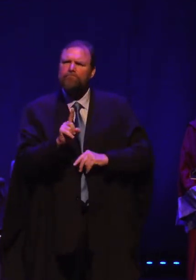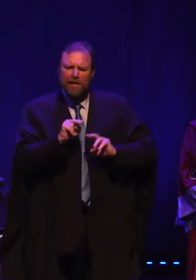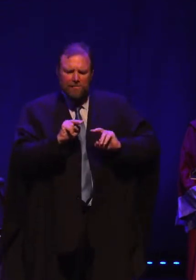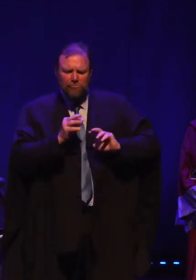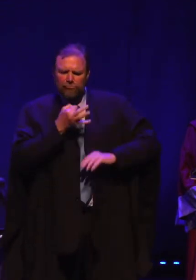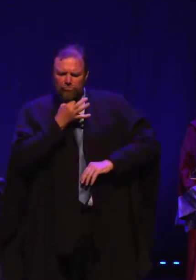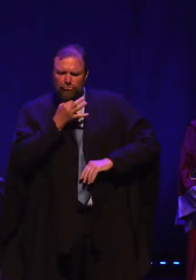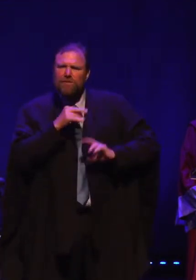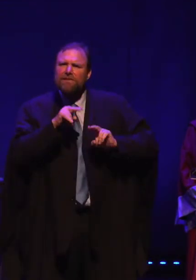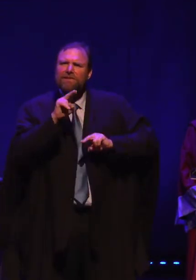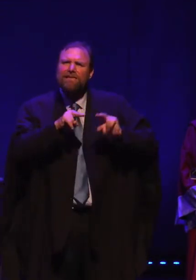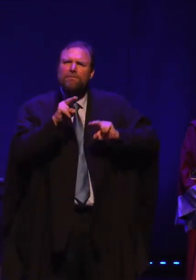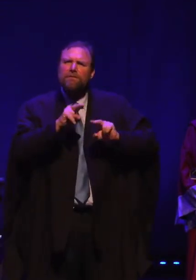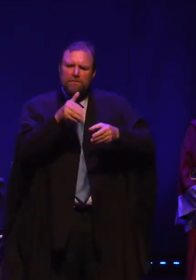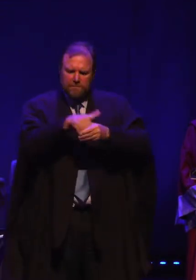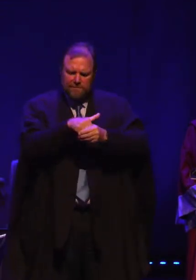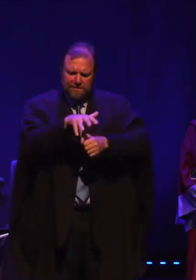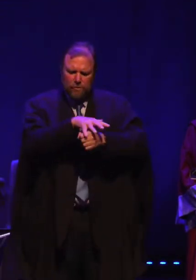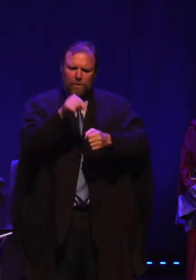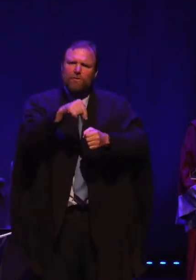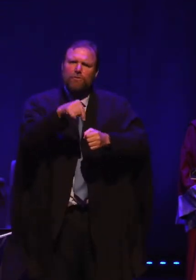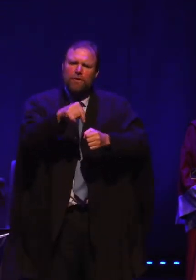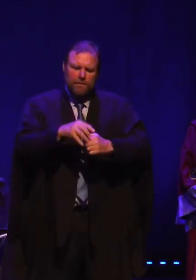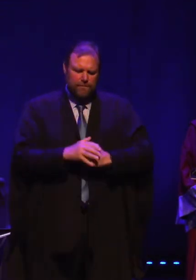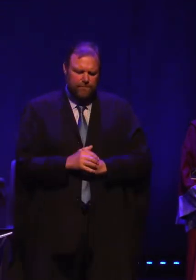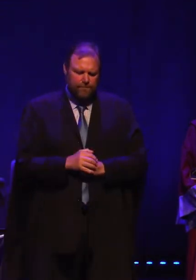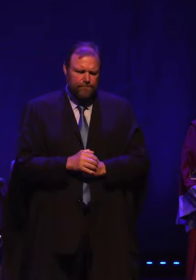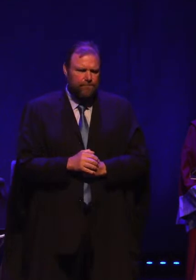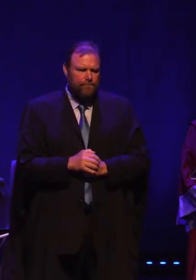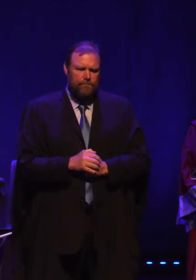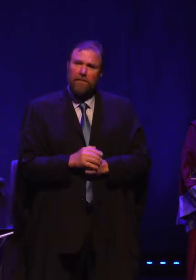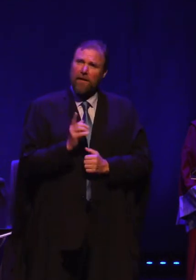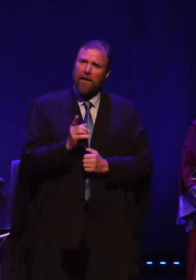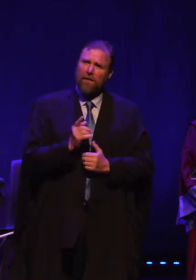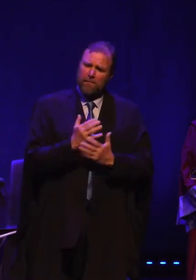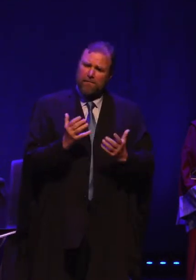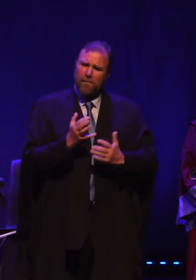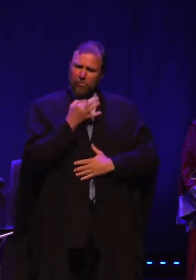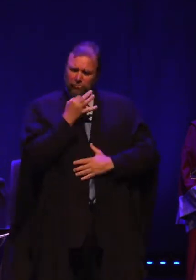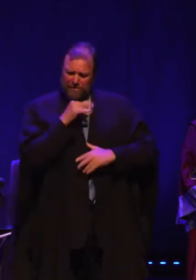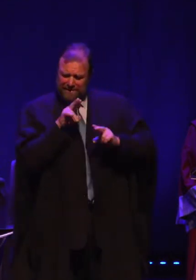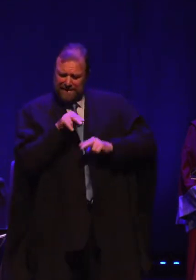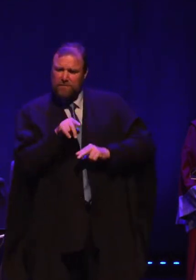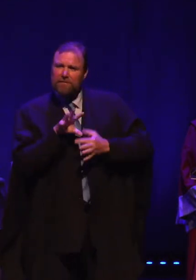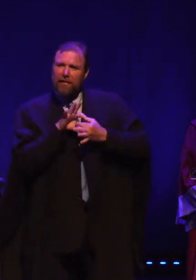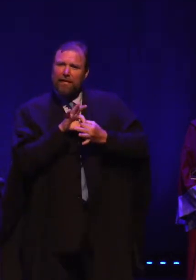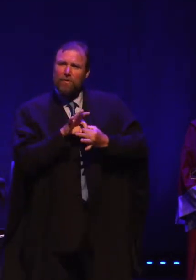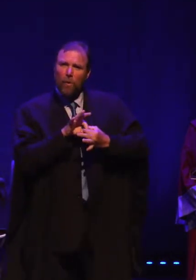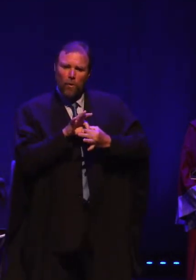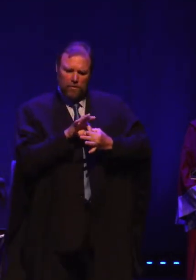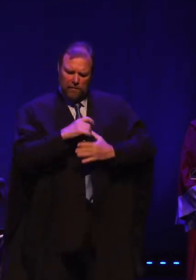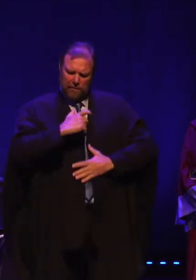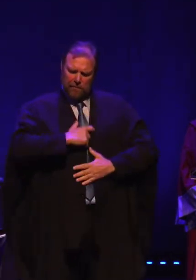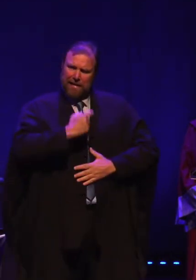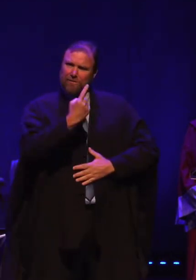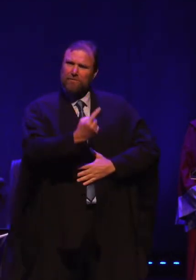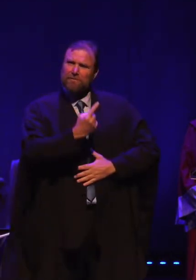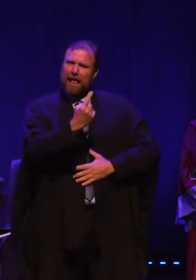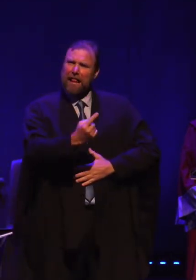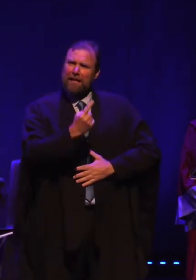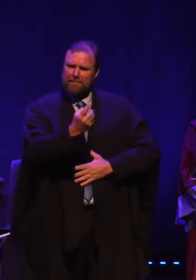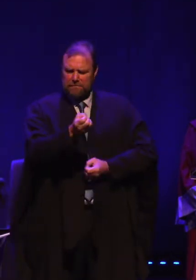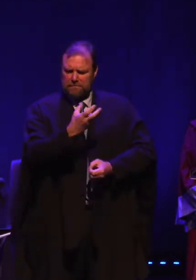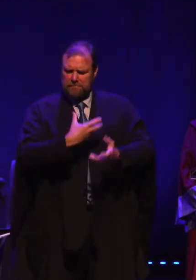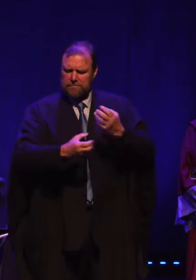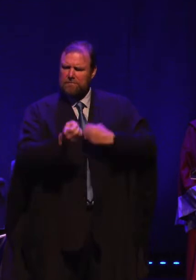detained in those contexts rely heavily on what patients say about themselves, and they